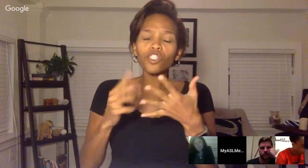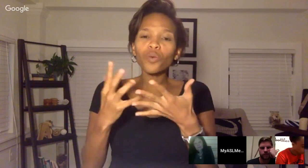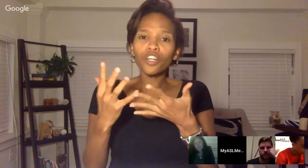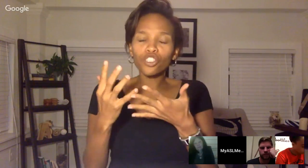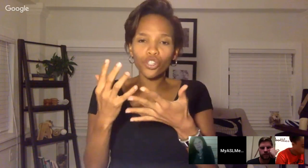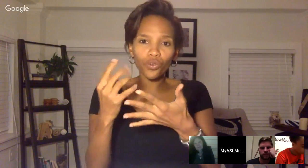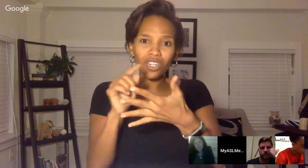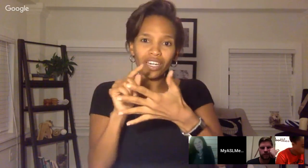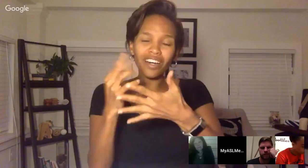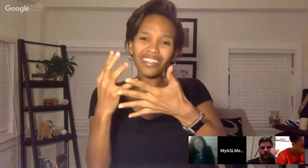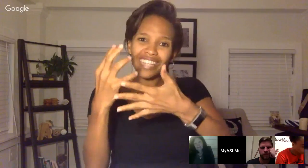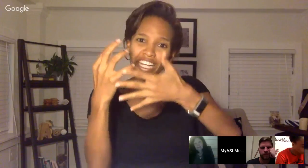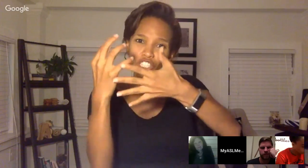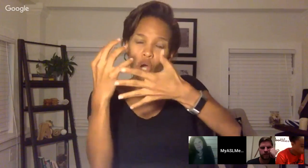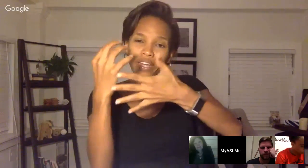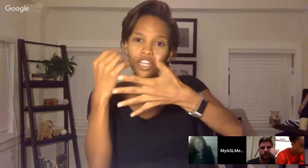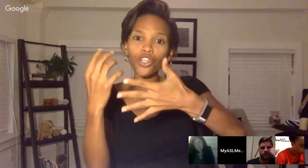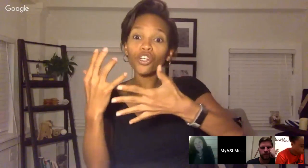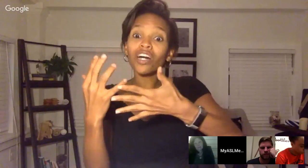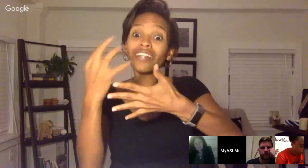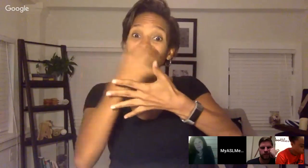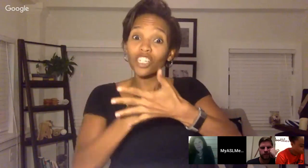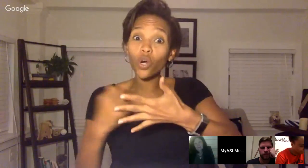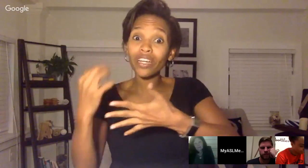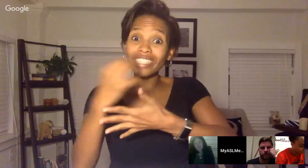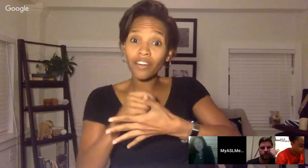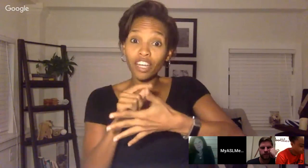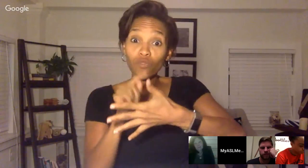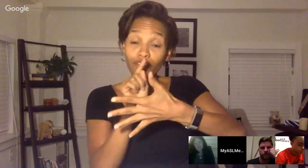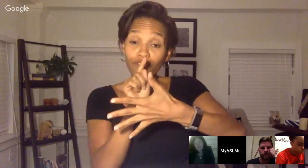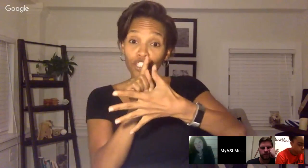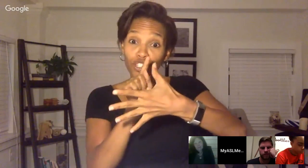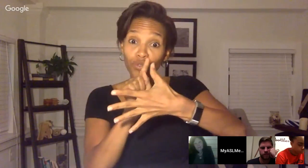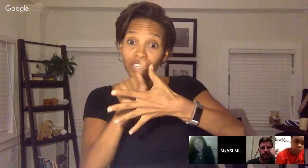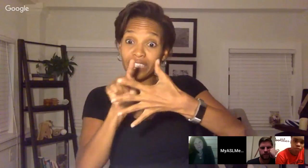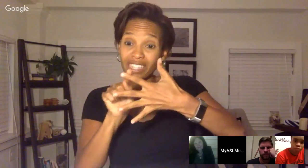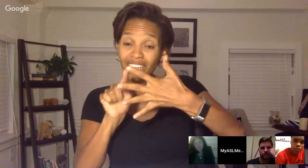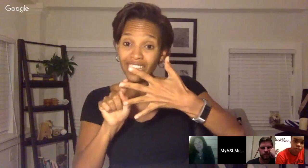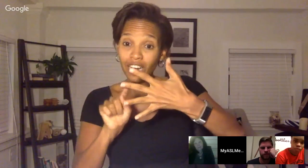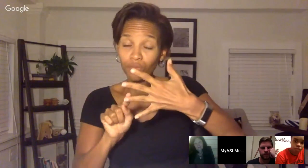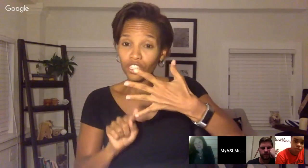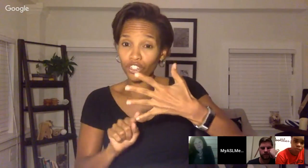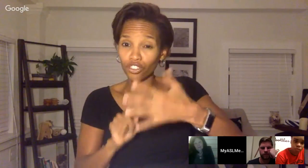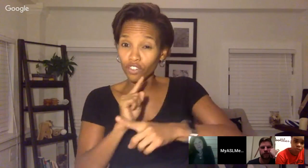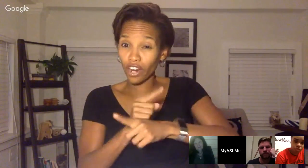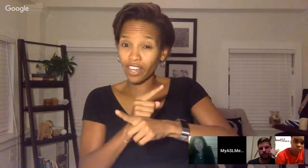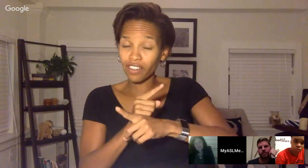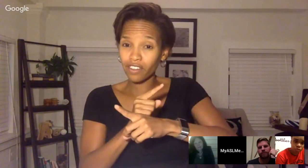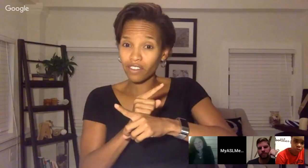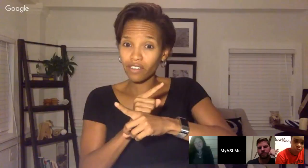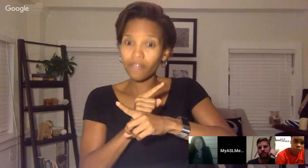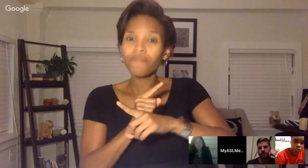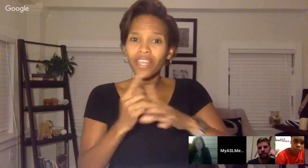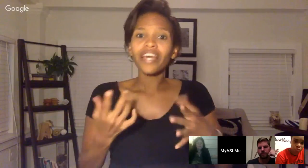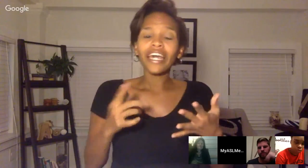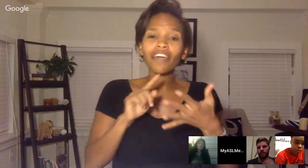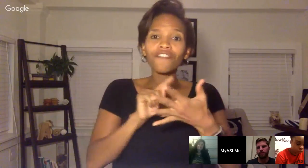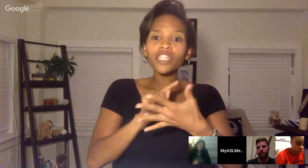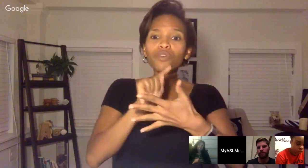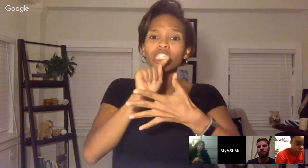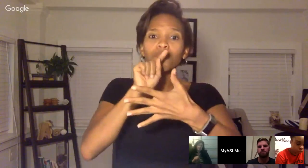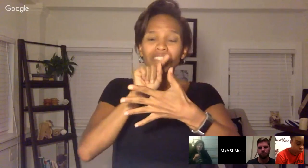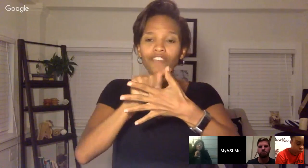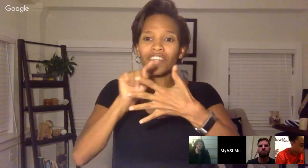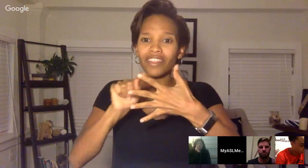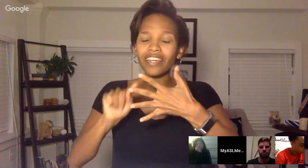it feels weird to you're collecting going down in reference to these things that I'm researching, right? If